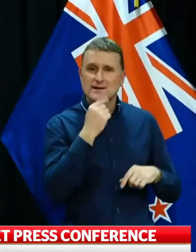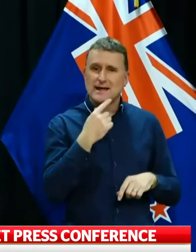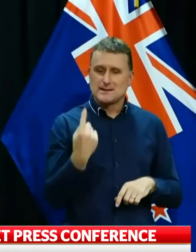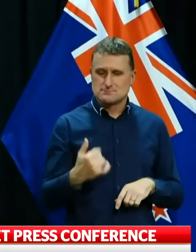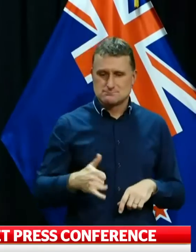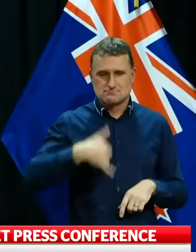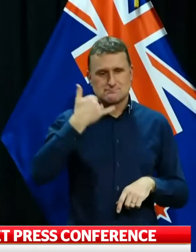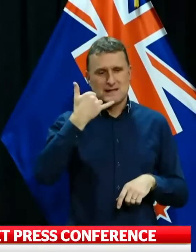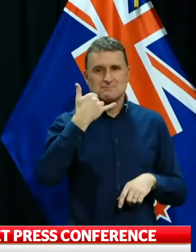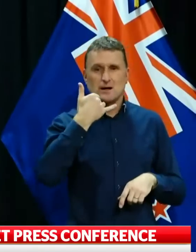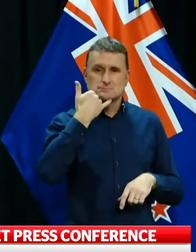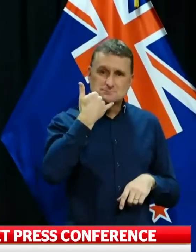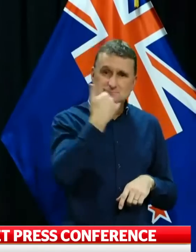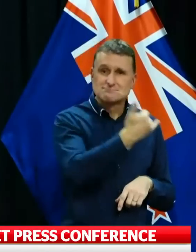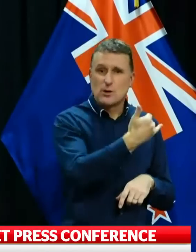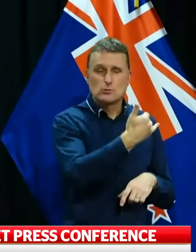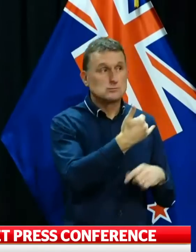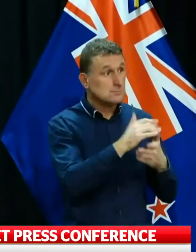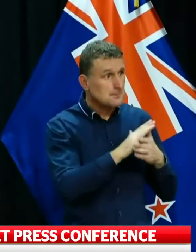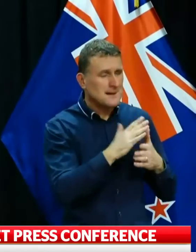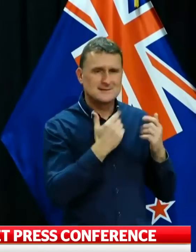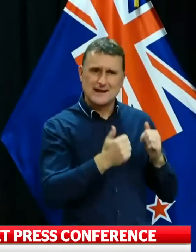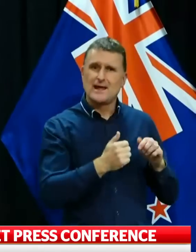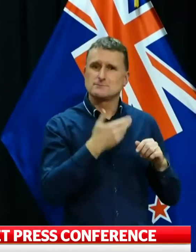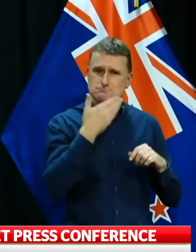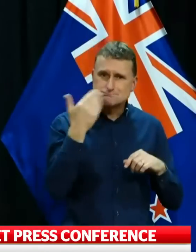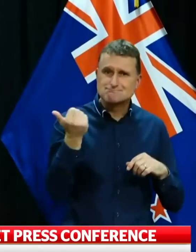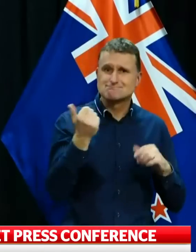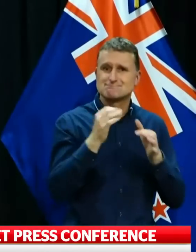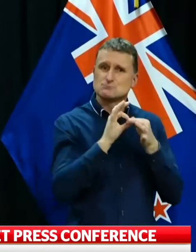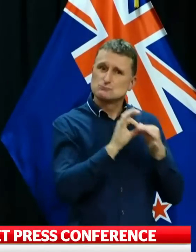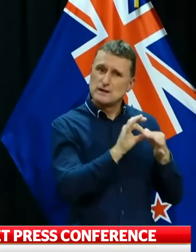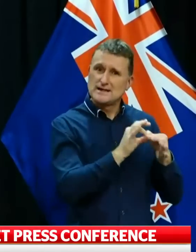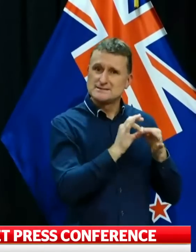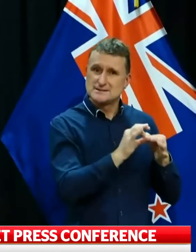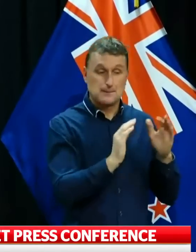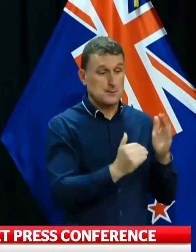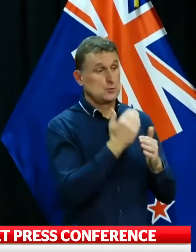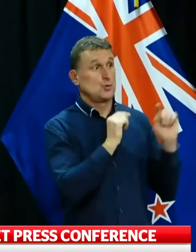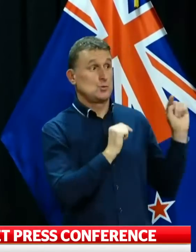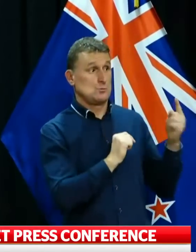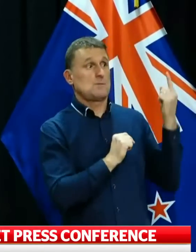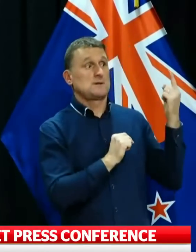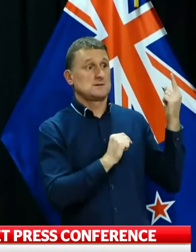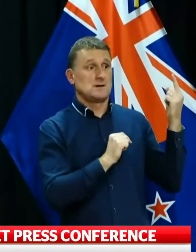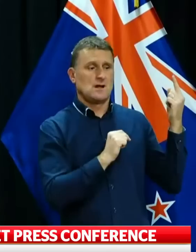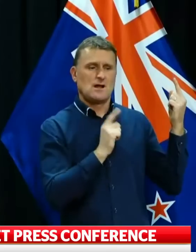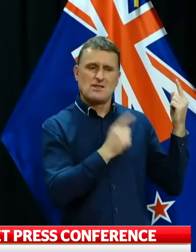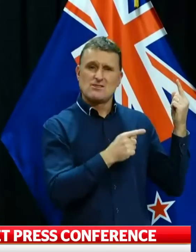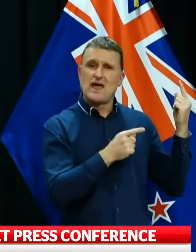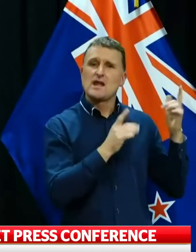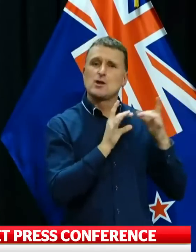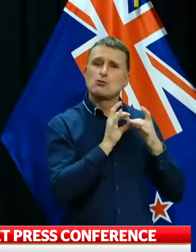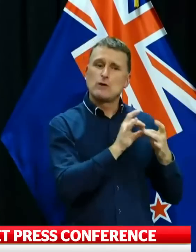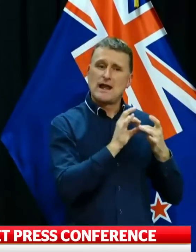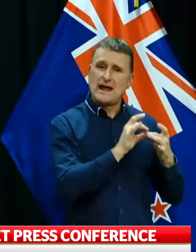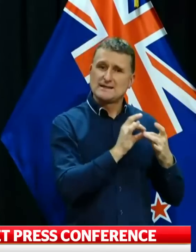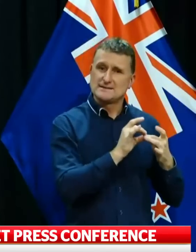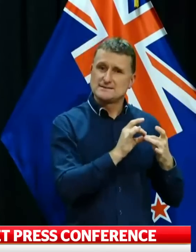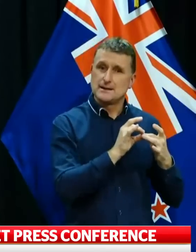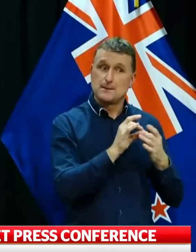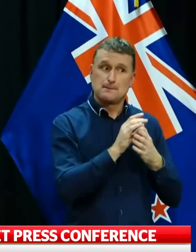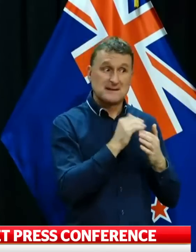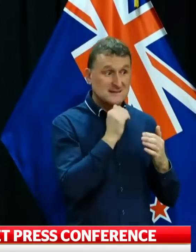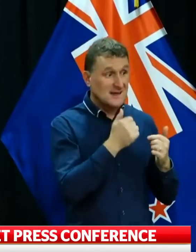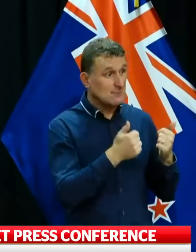say that I have that relationship with the new Prime Minister, and for me, that will serve, I hope, New